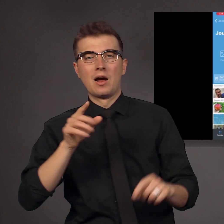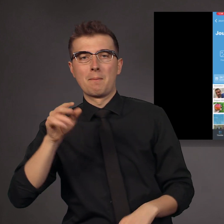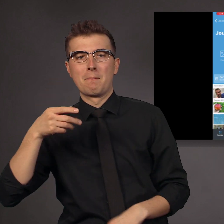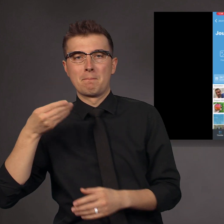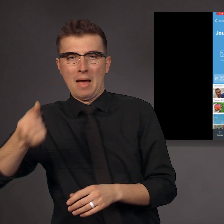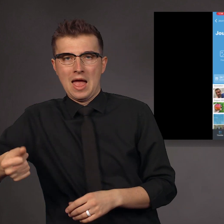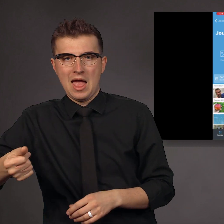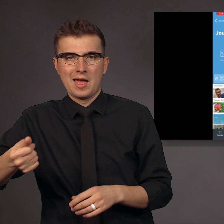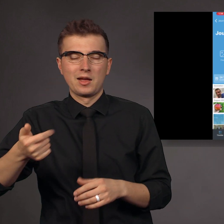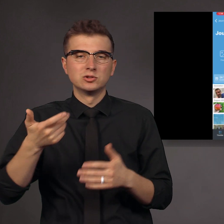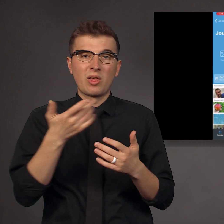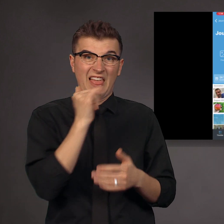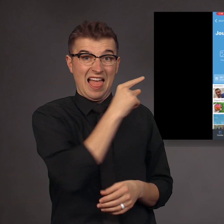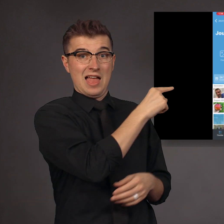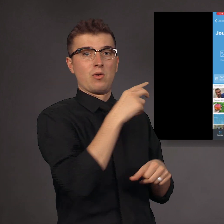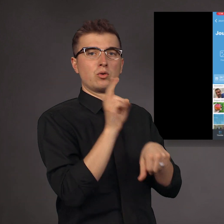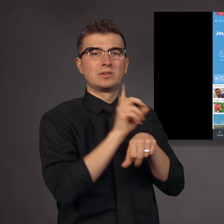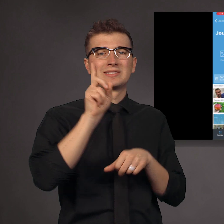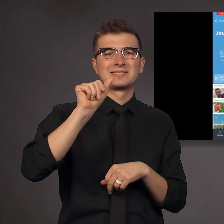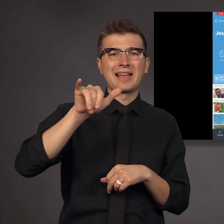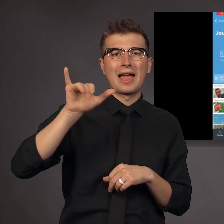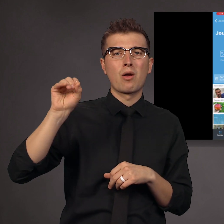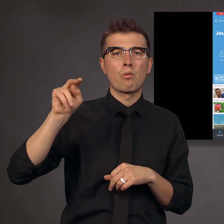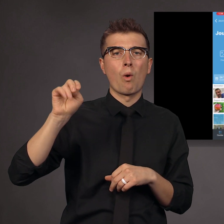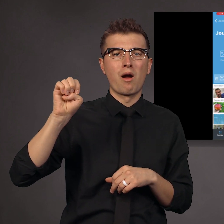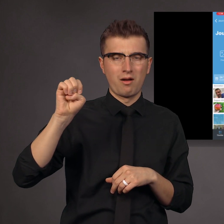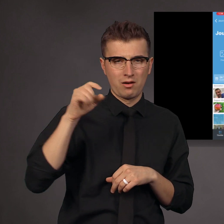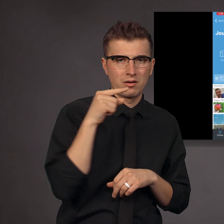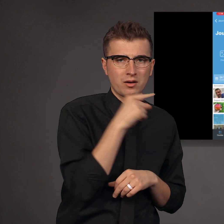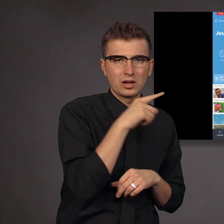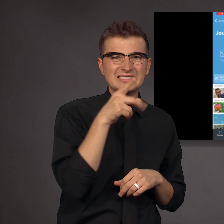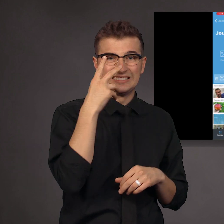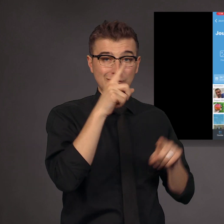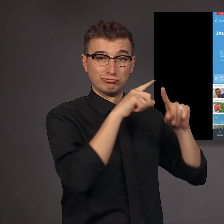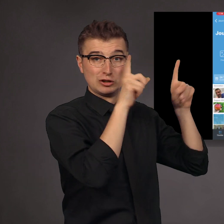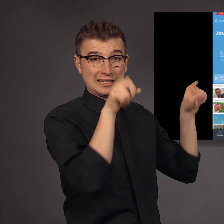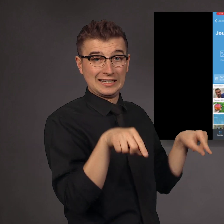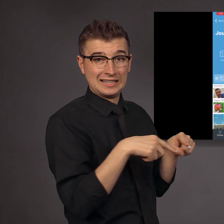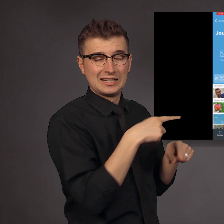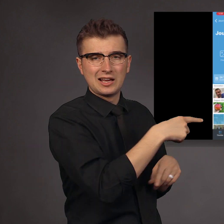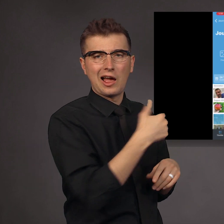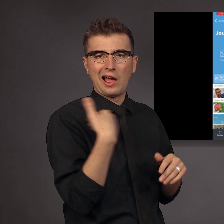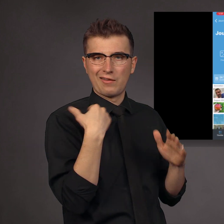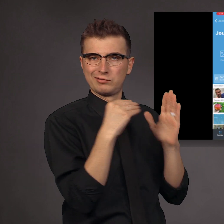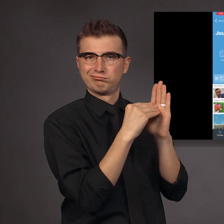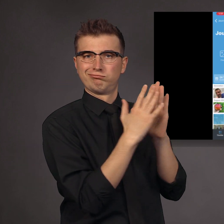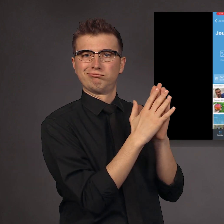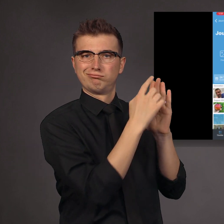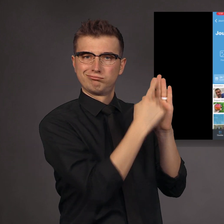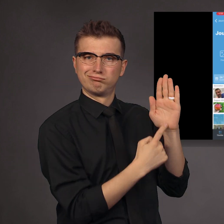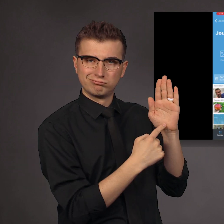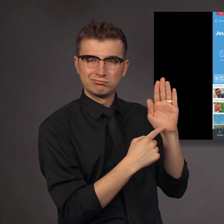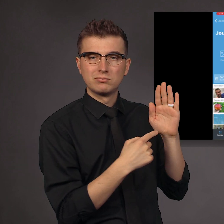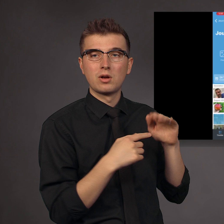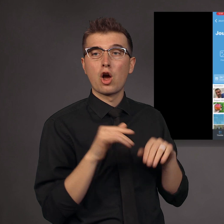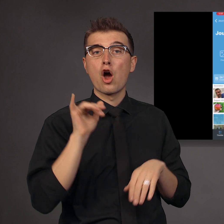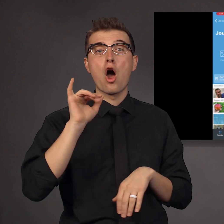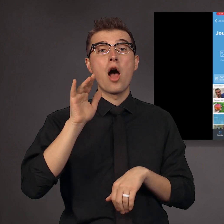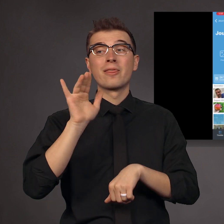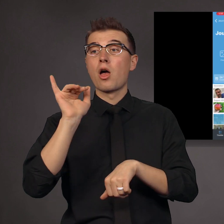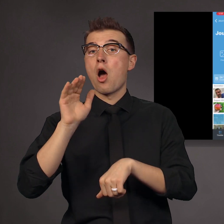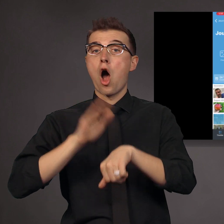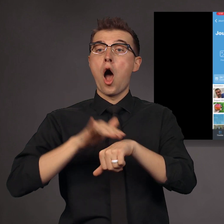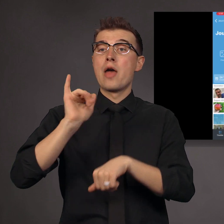So this particular one that I'm using is Day One. And you can see on my screen here, I have an entry. It says, on this day, there are